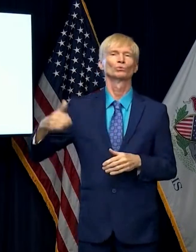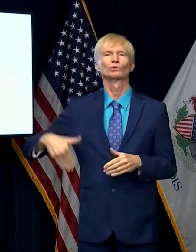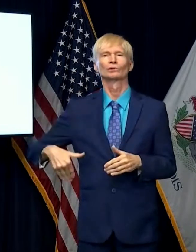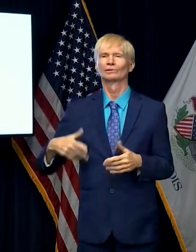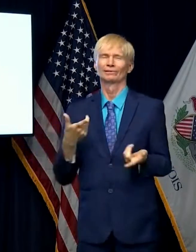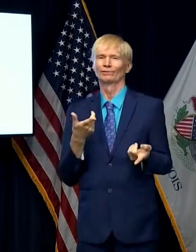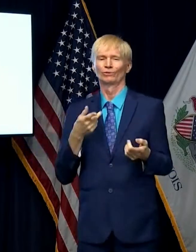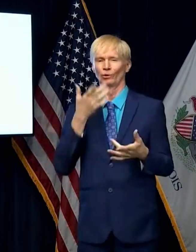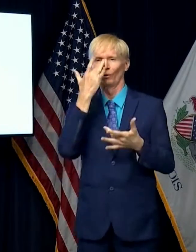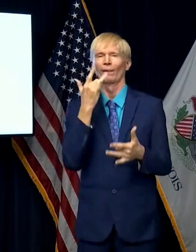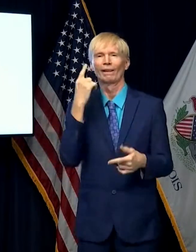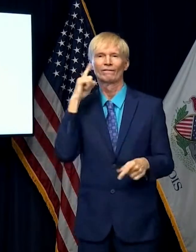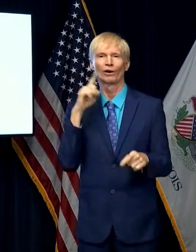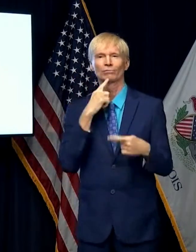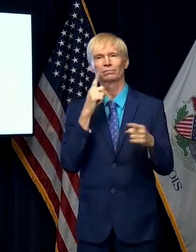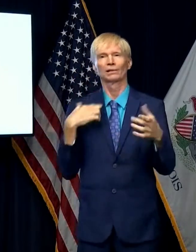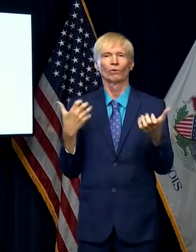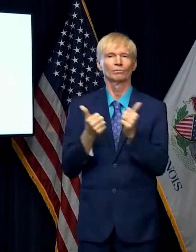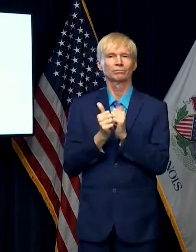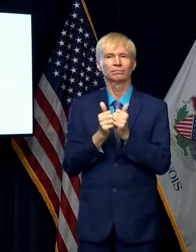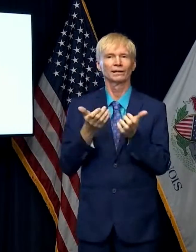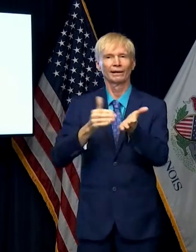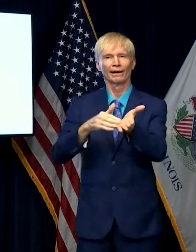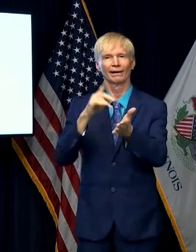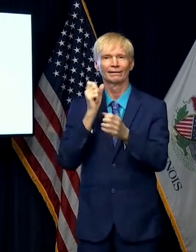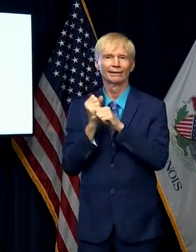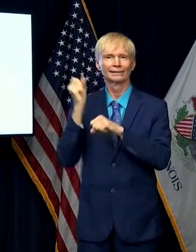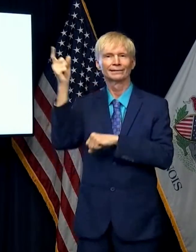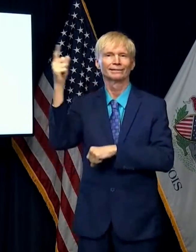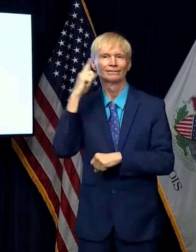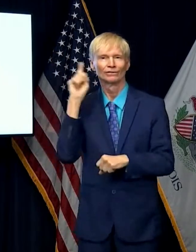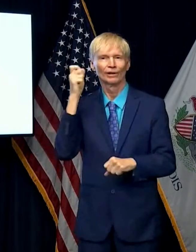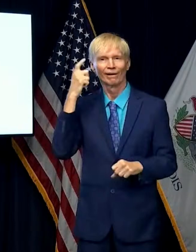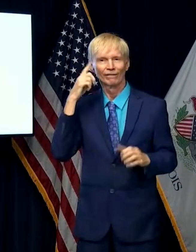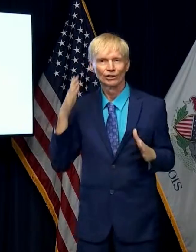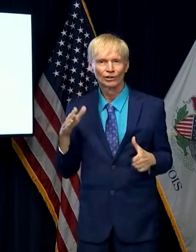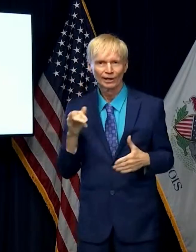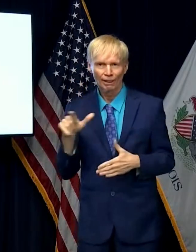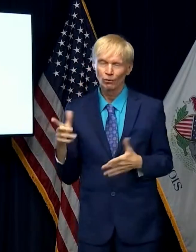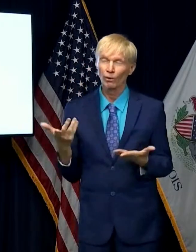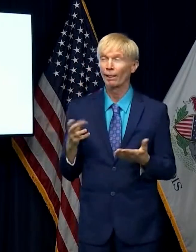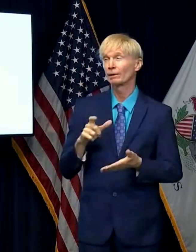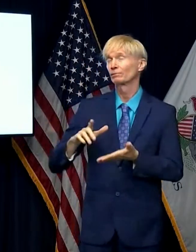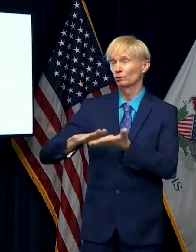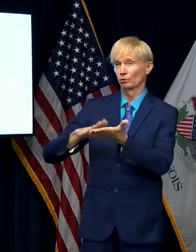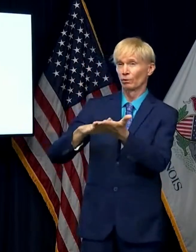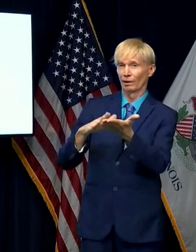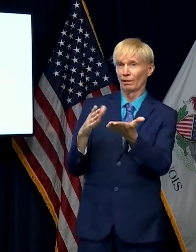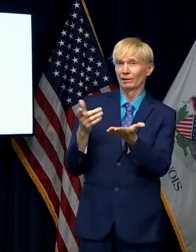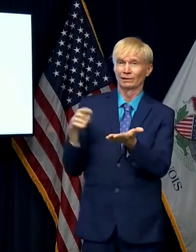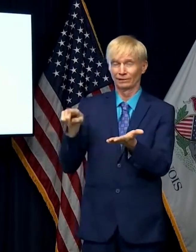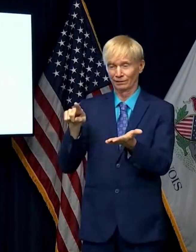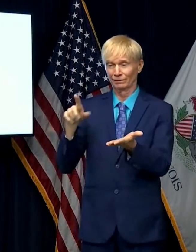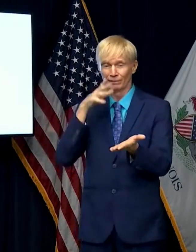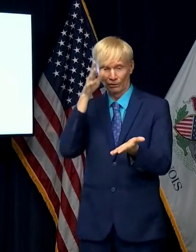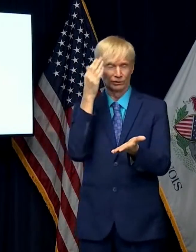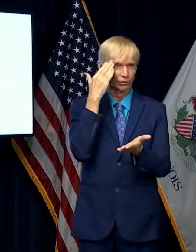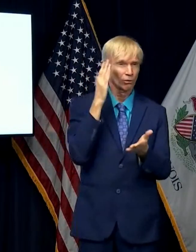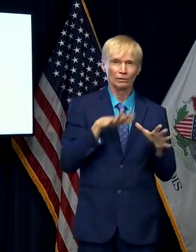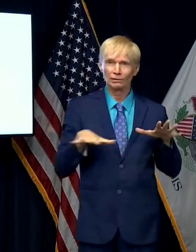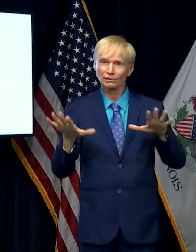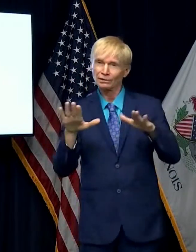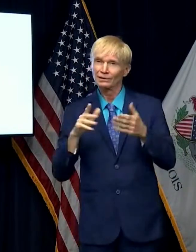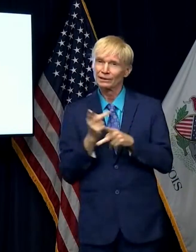So obviously schools are the ones that are responsible for keeping their school environment safe. This is something